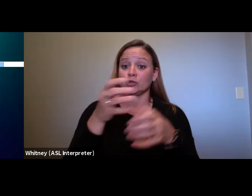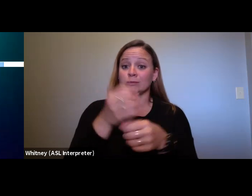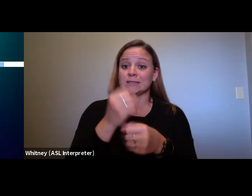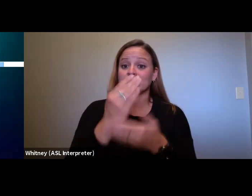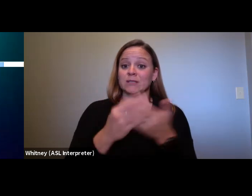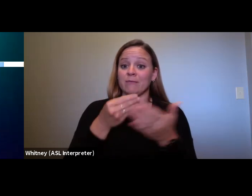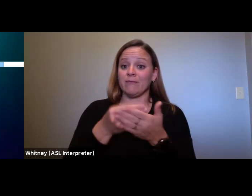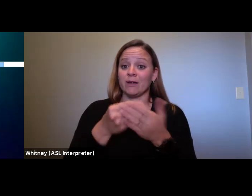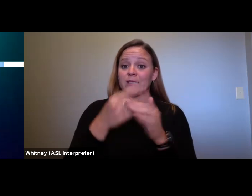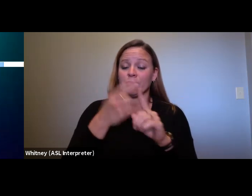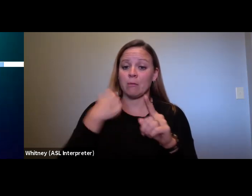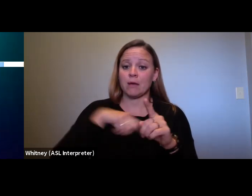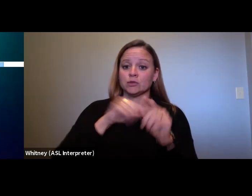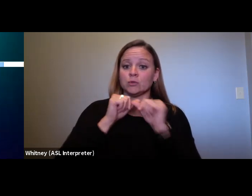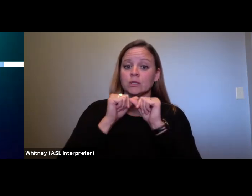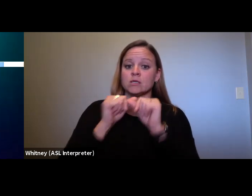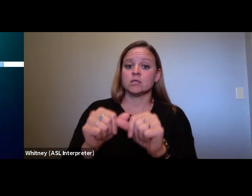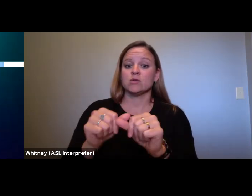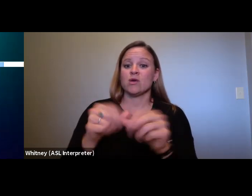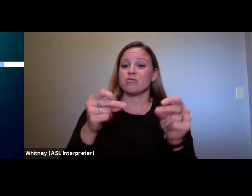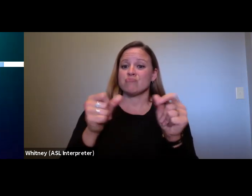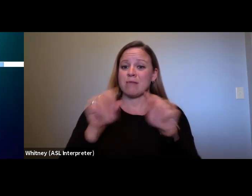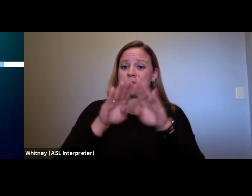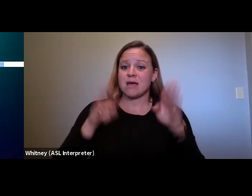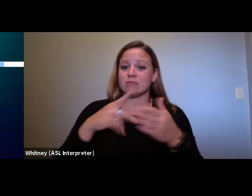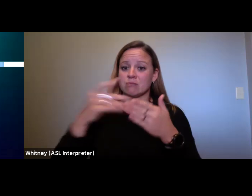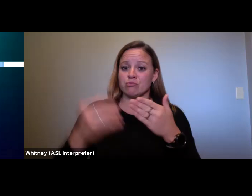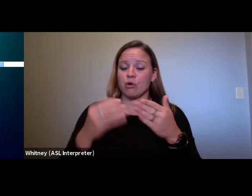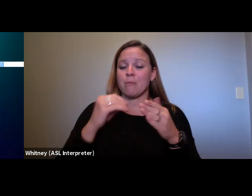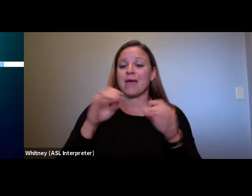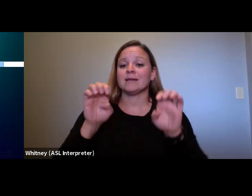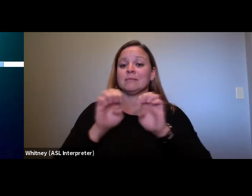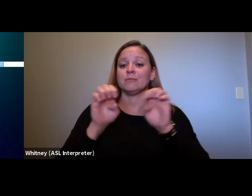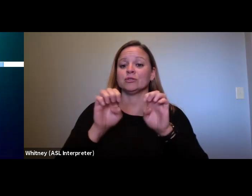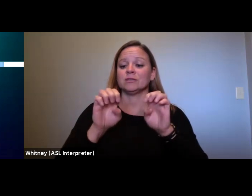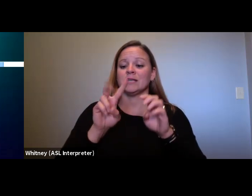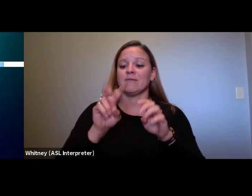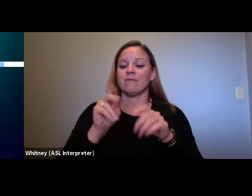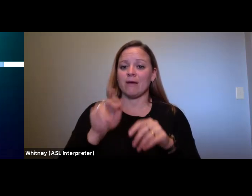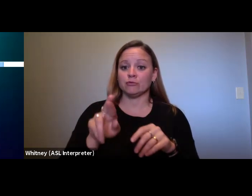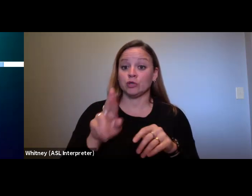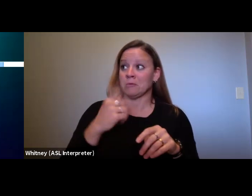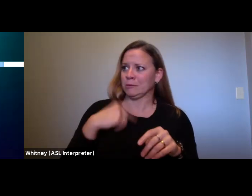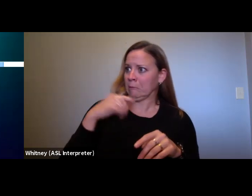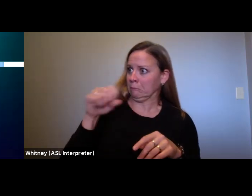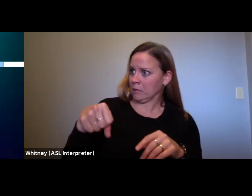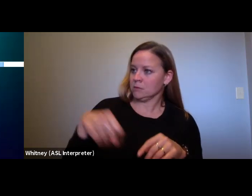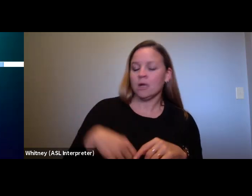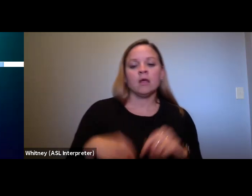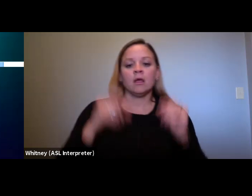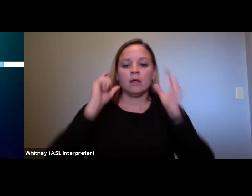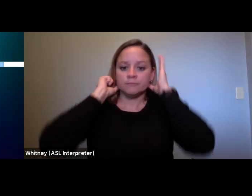funding from us to continue, the rapid housing program and emergency vouchers that you guys have. So we say yes. Um,